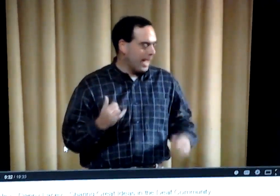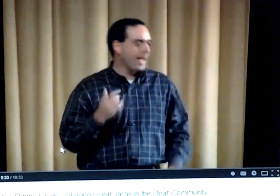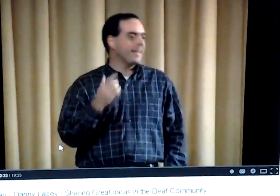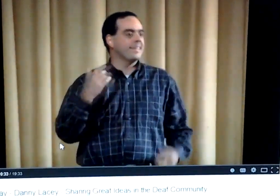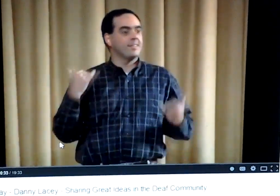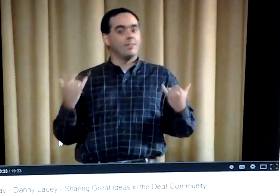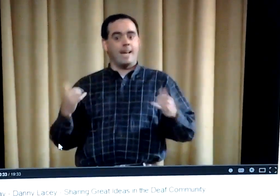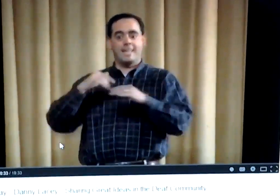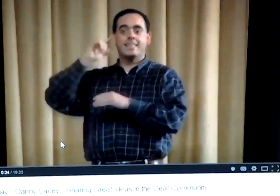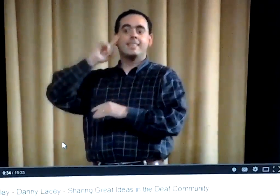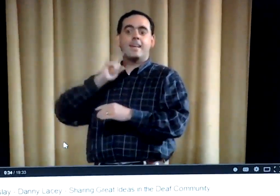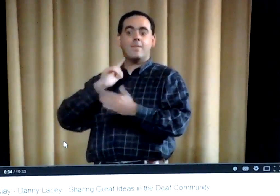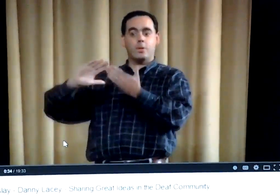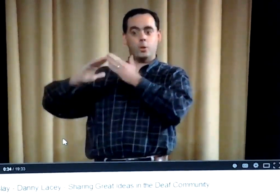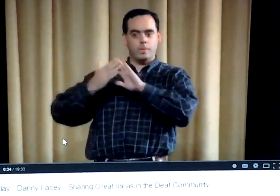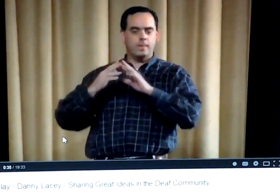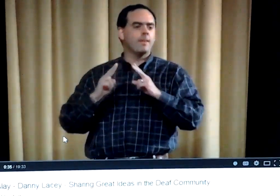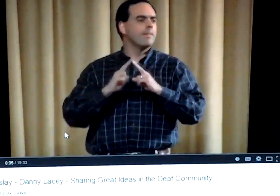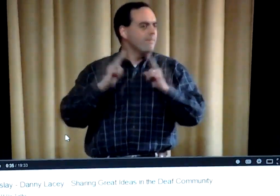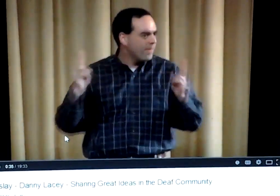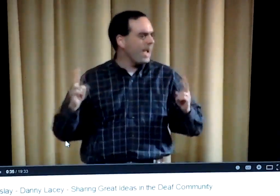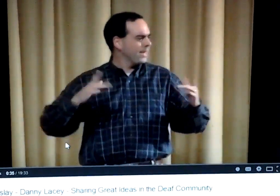I'm going to tell you a story about it growing up.